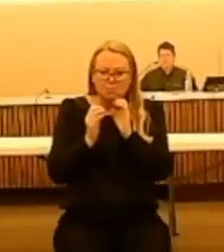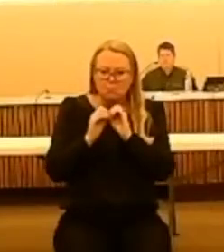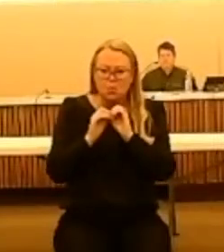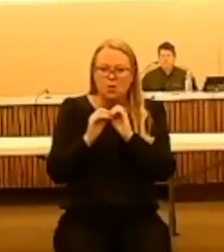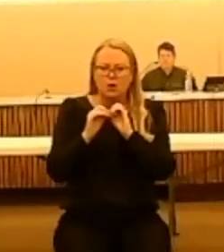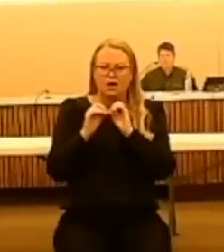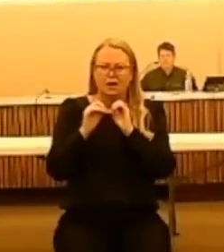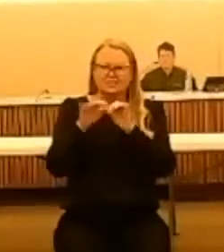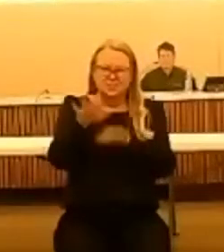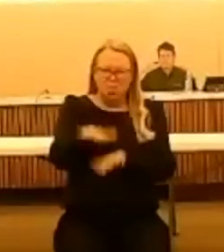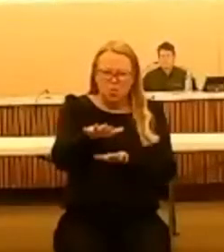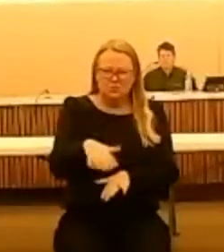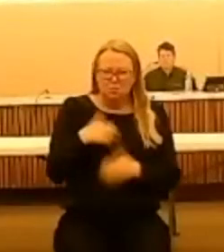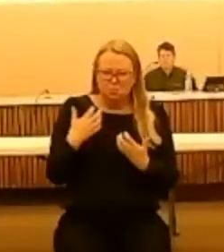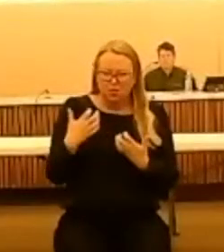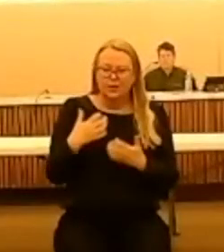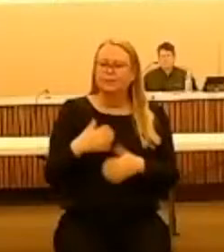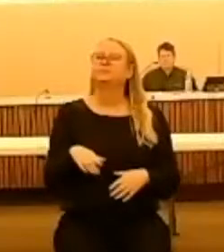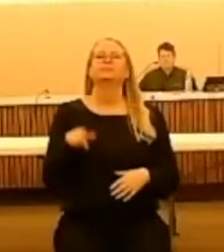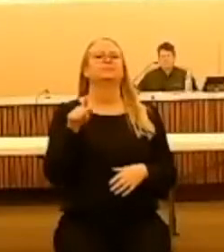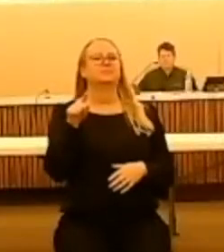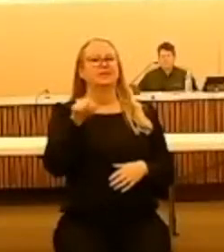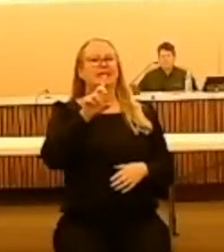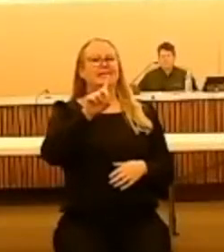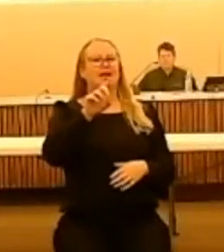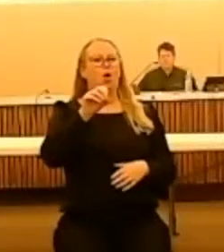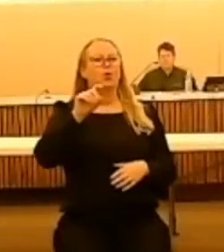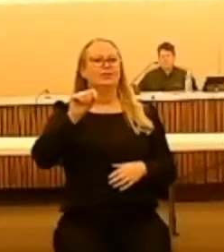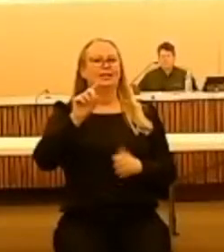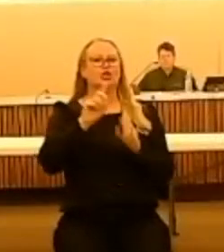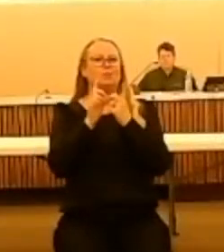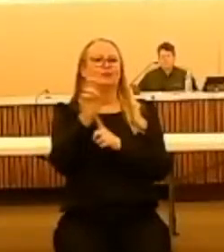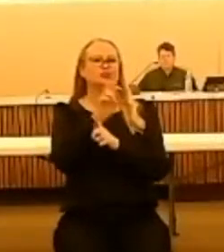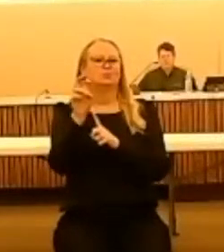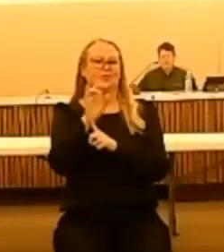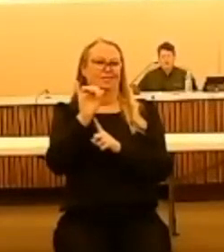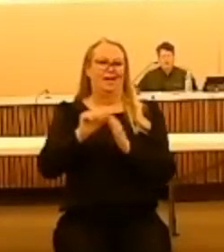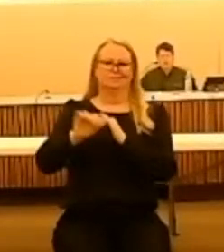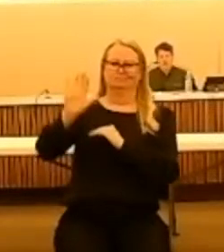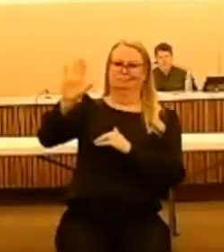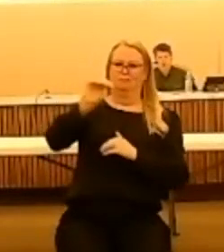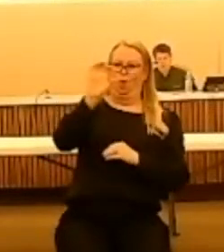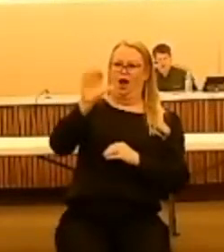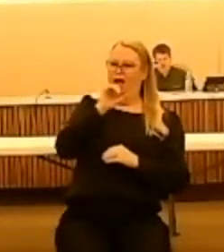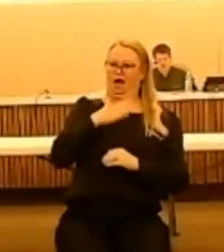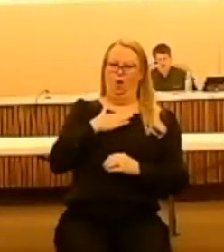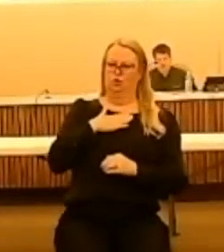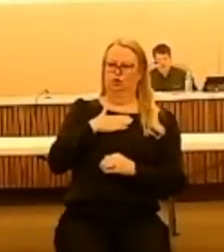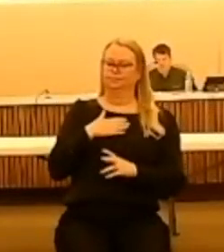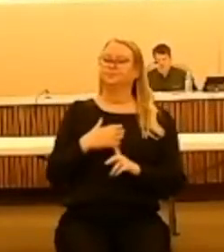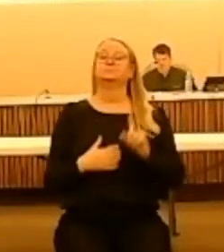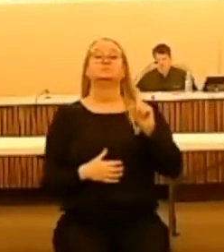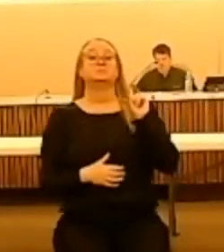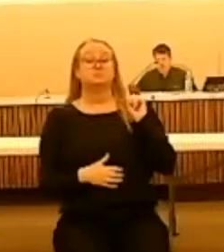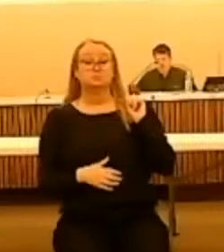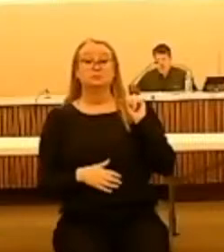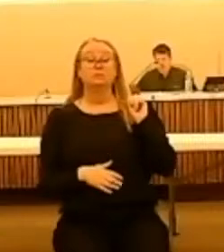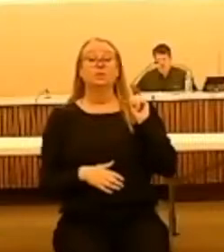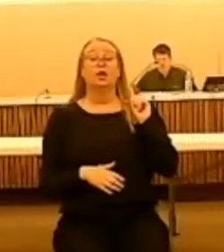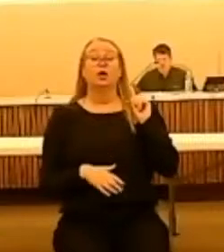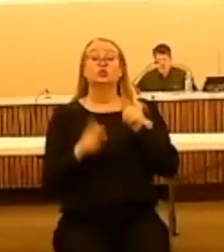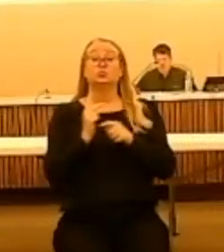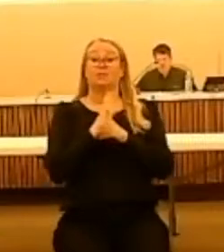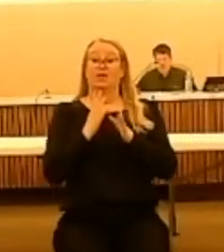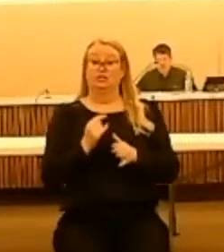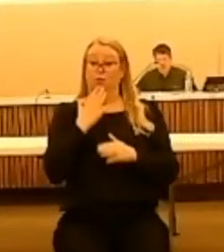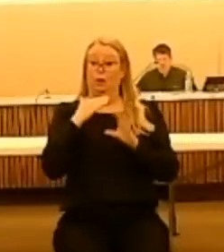sorry. East River, Monroe County DOT manages the speed for the county roads. We don't have any input on If you want to send something requesting that to